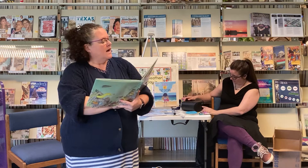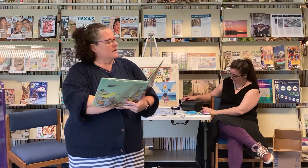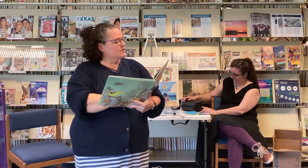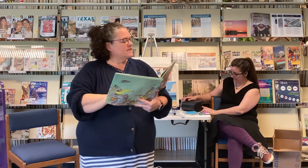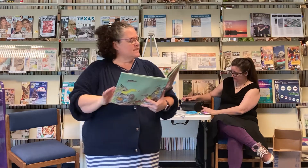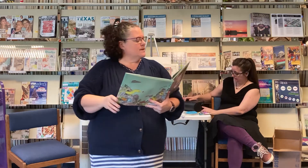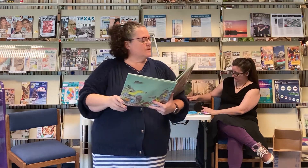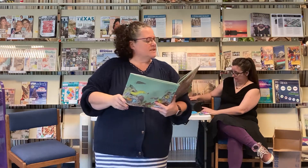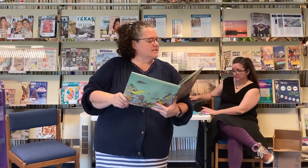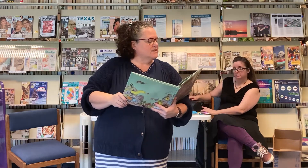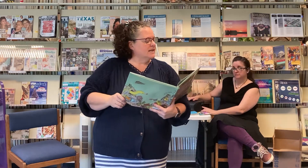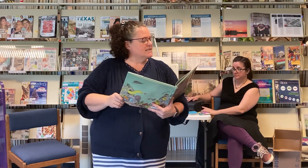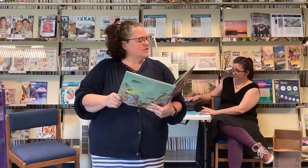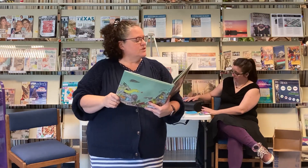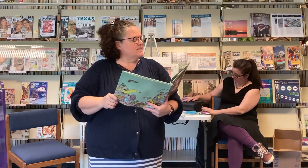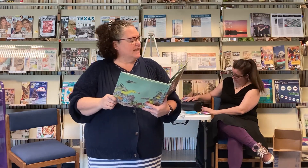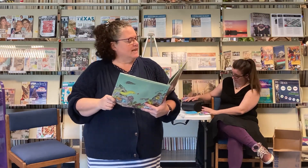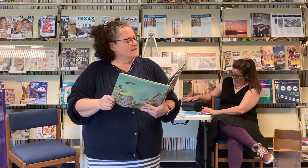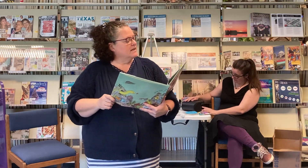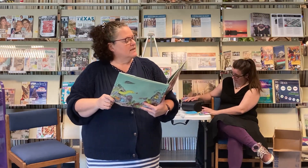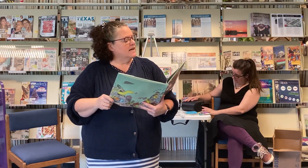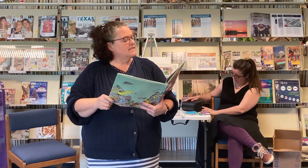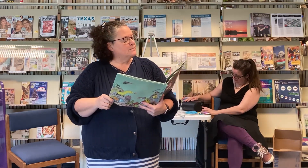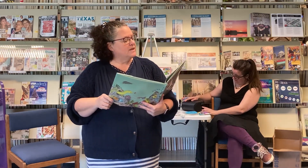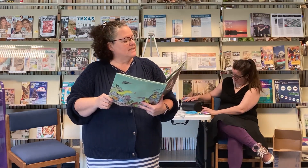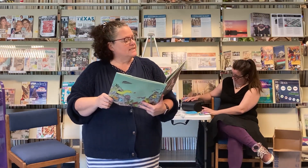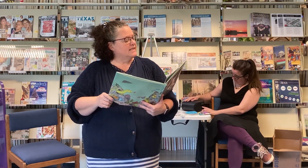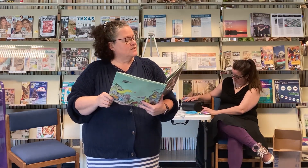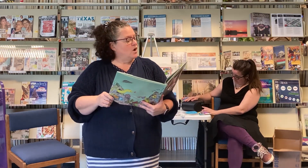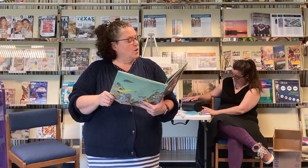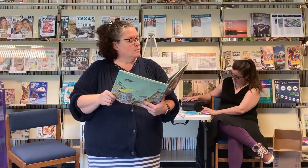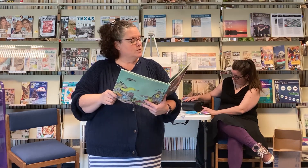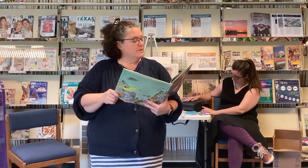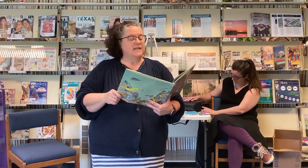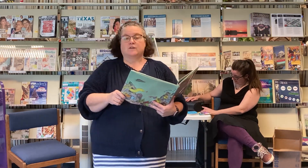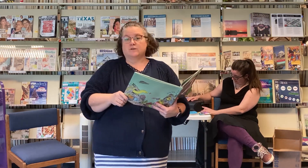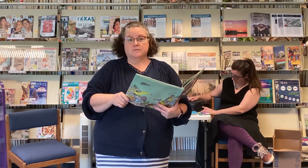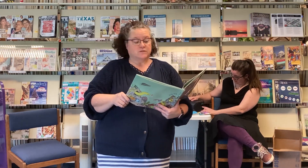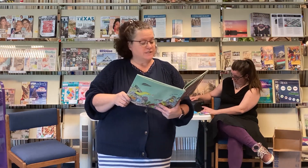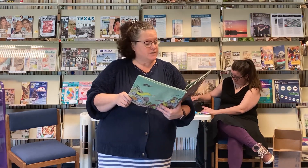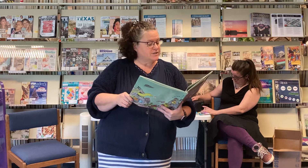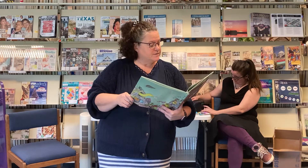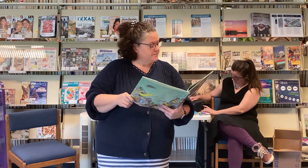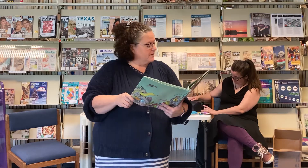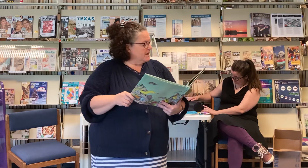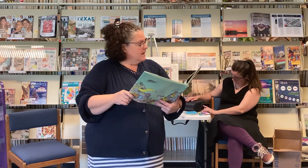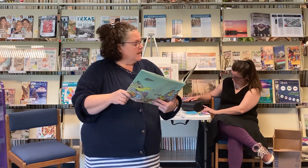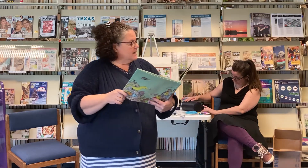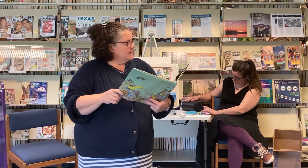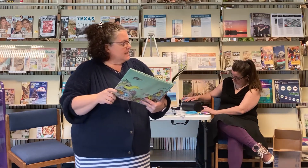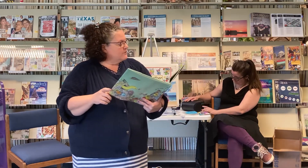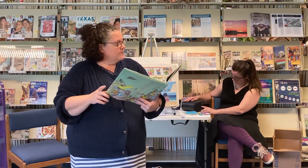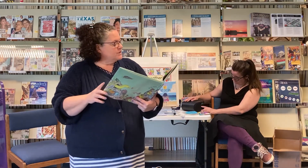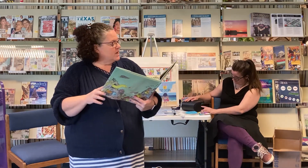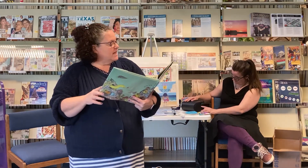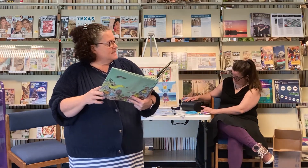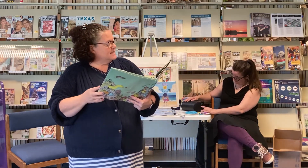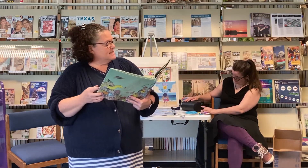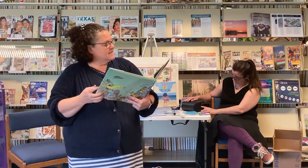Under the sea where the sunlight touches sand, lies a place that's home to many incredible creatures. Clownfish hides in the